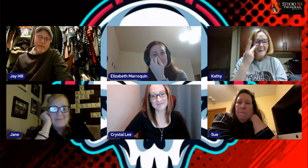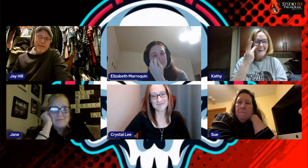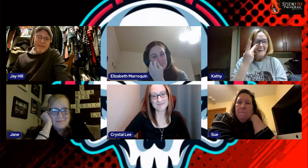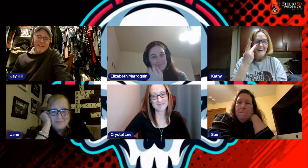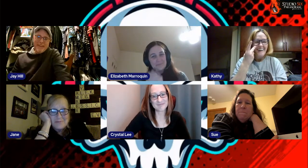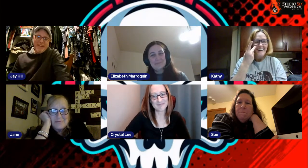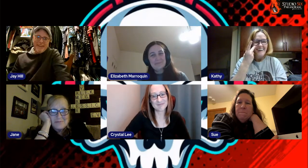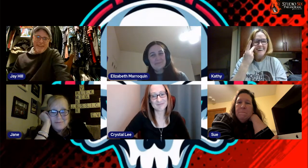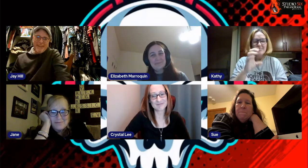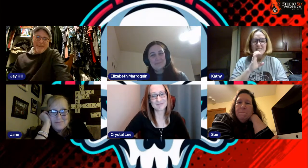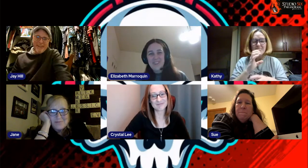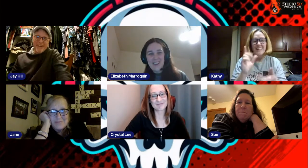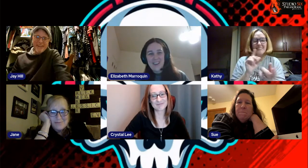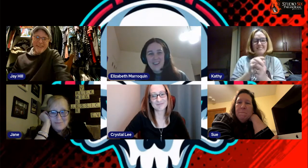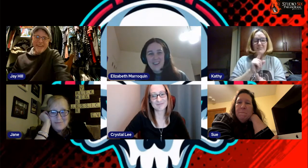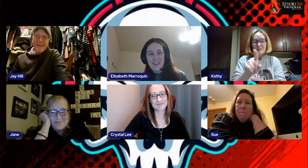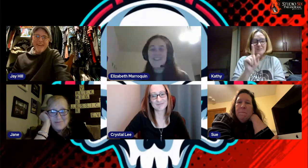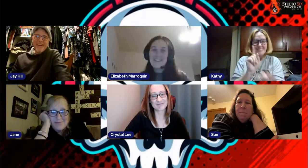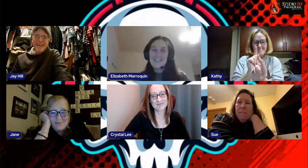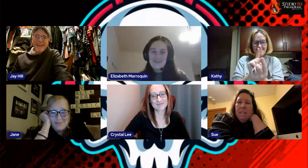Crystal.